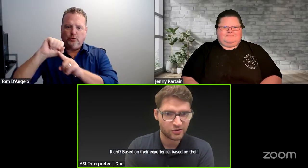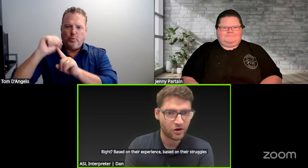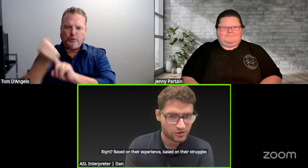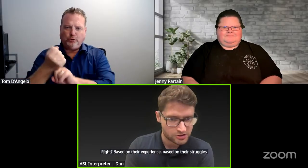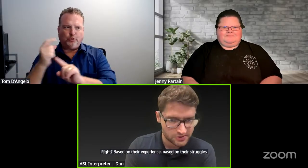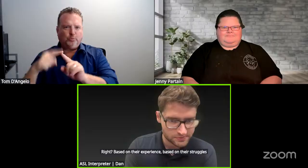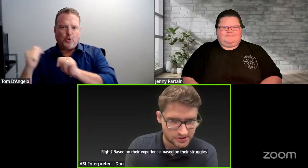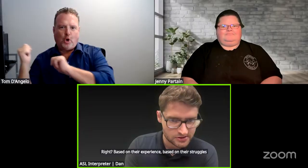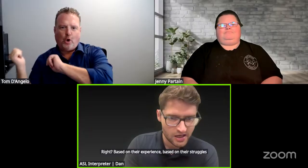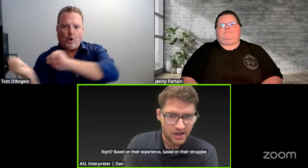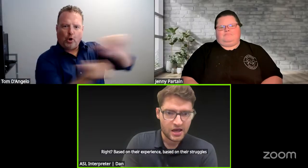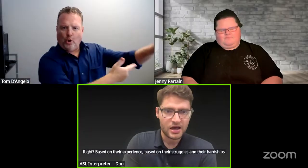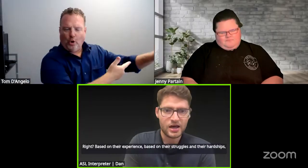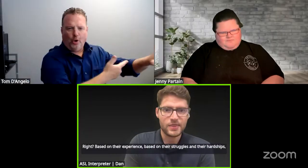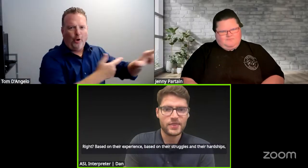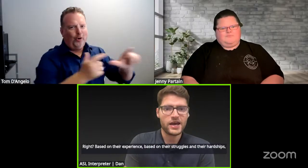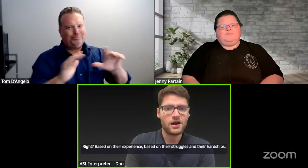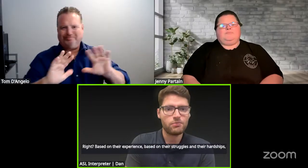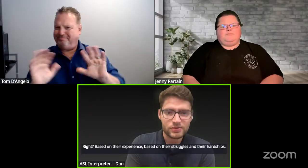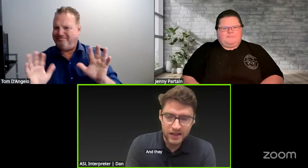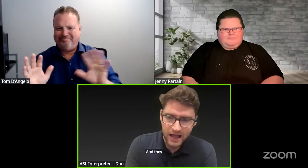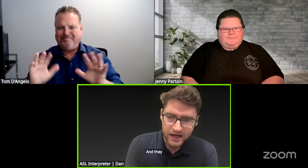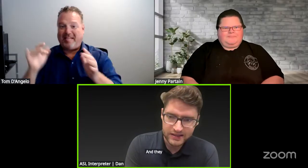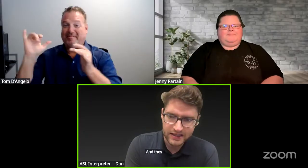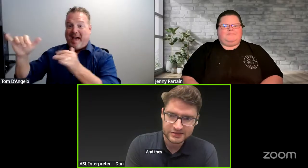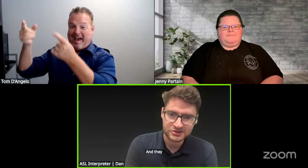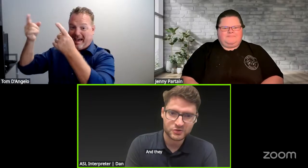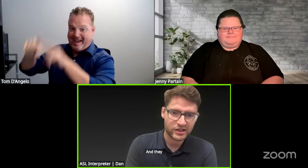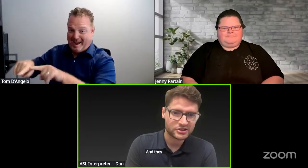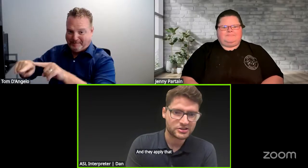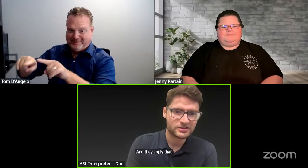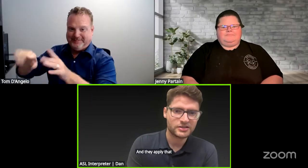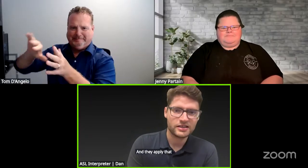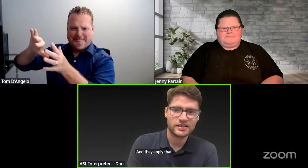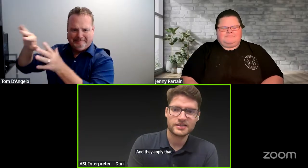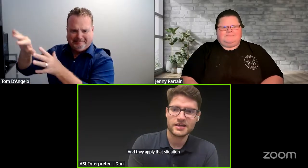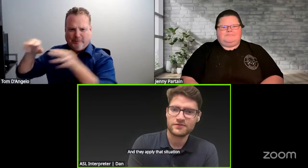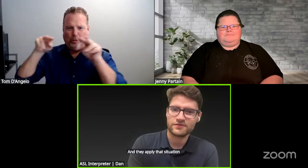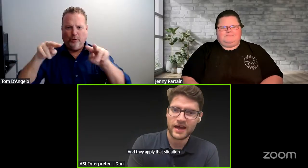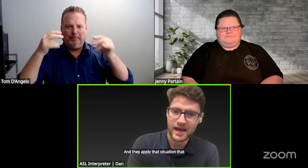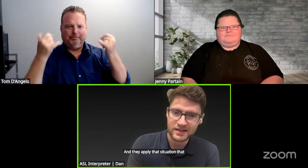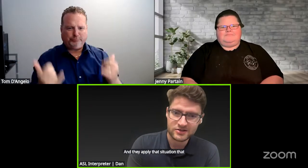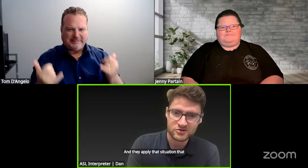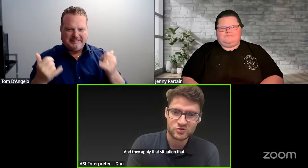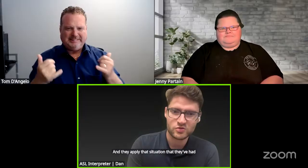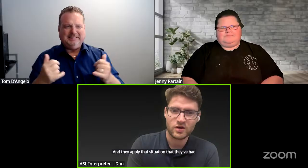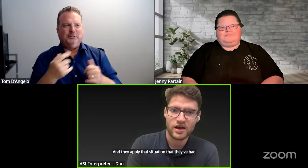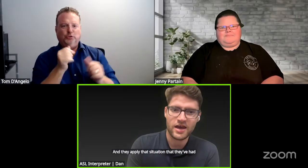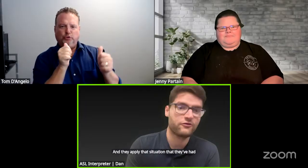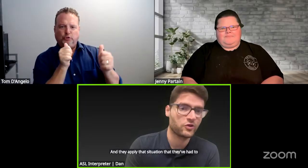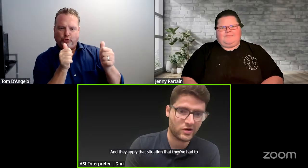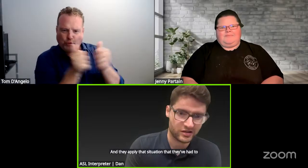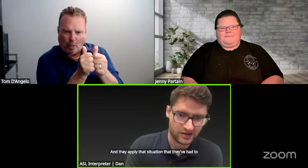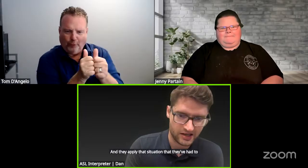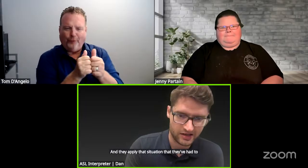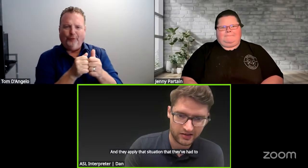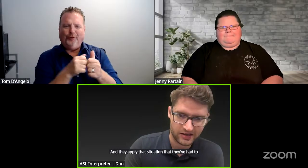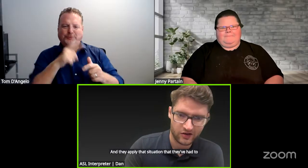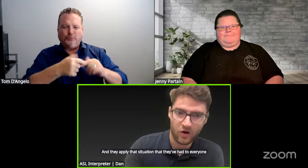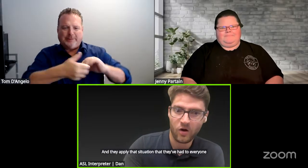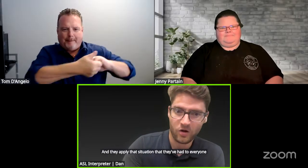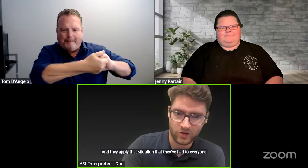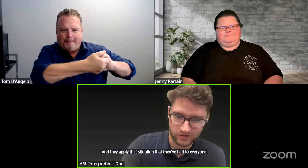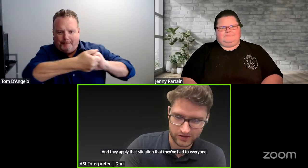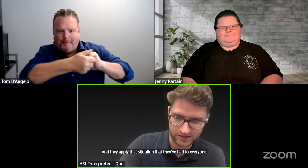struggles and their hardships. And they apply that situation that they've had to everyone